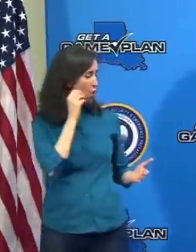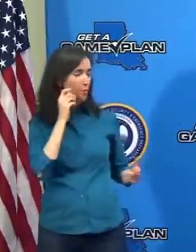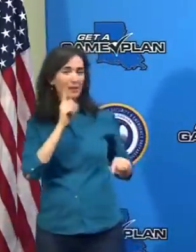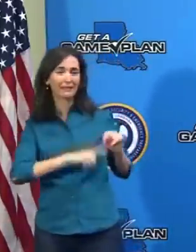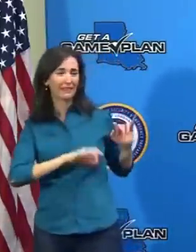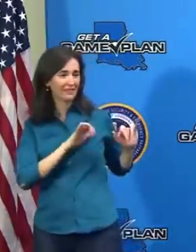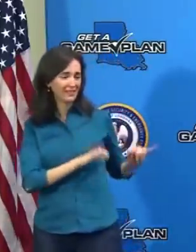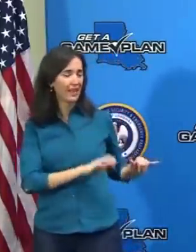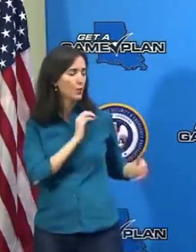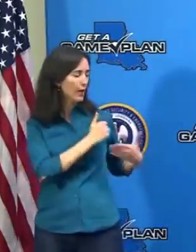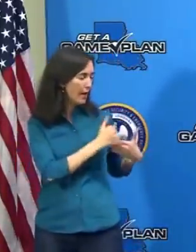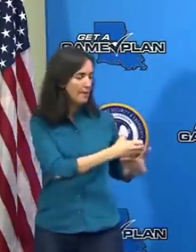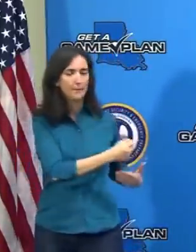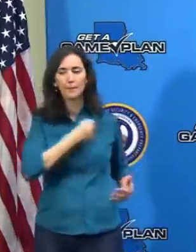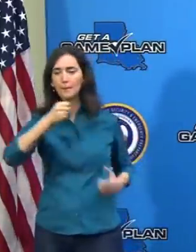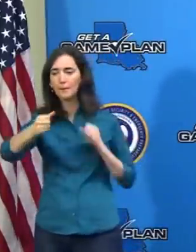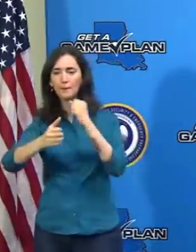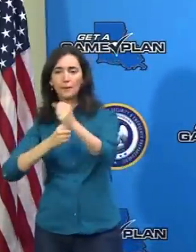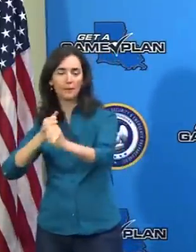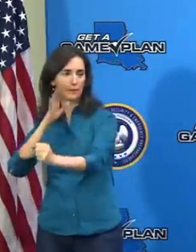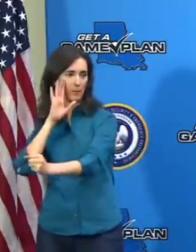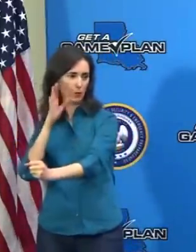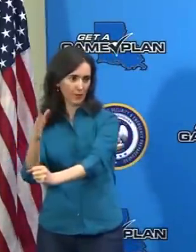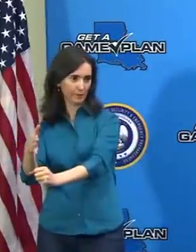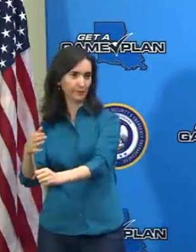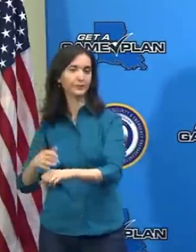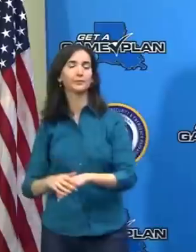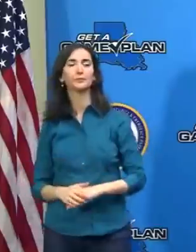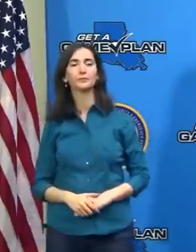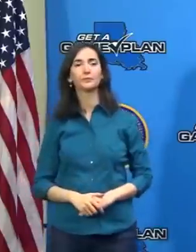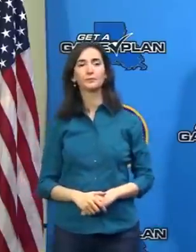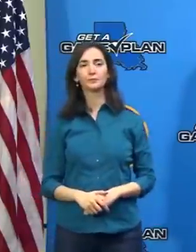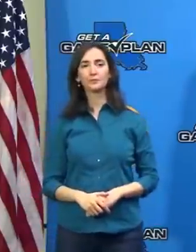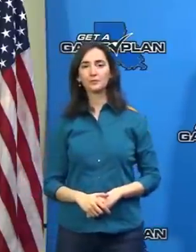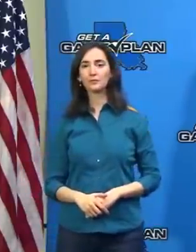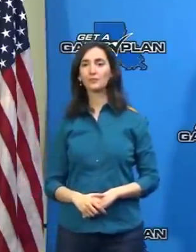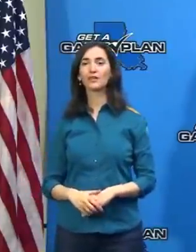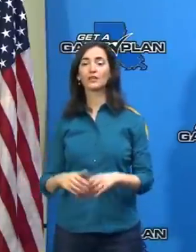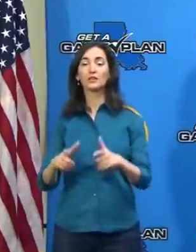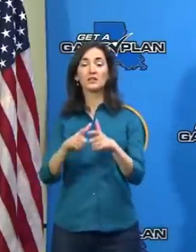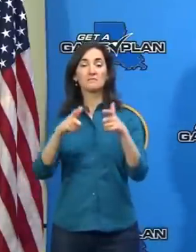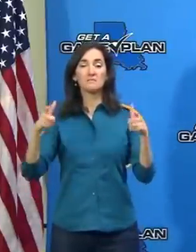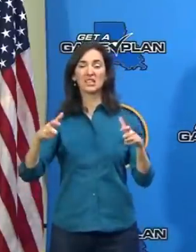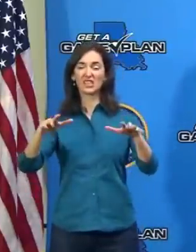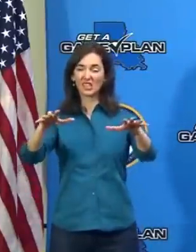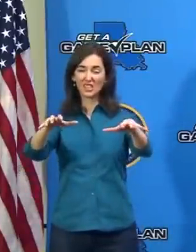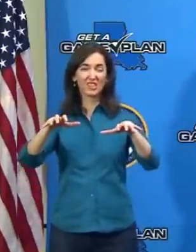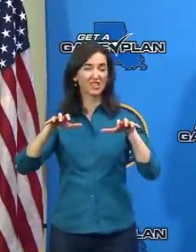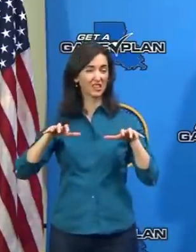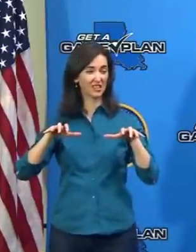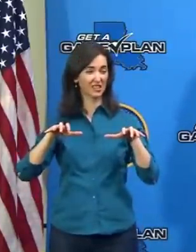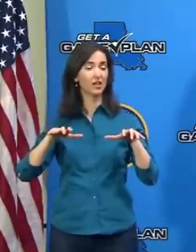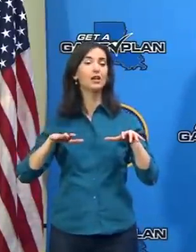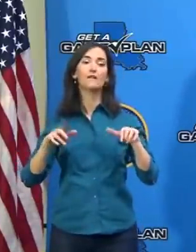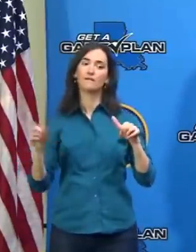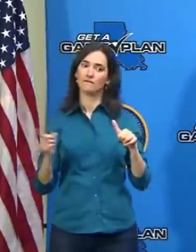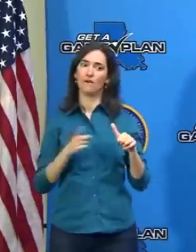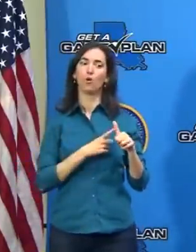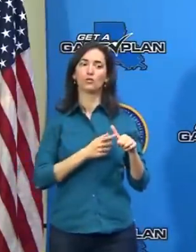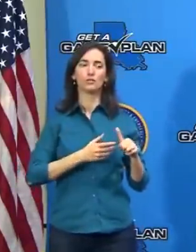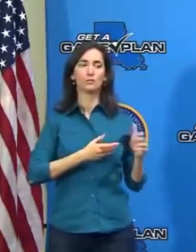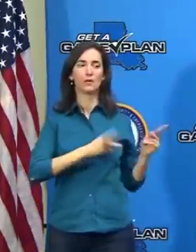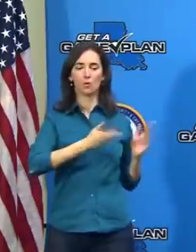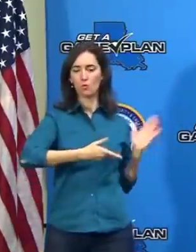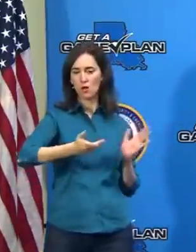start sheltering them as well. We will use congregant sheltering at first, but only to the degree